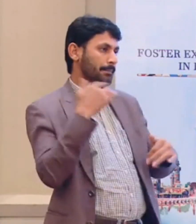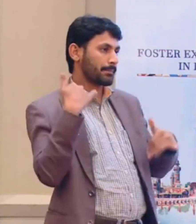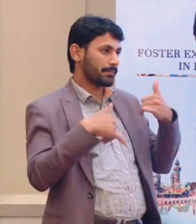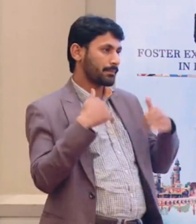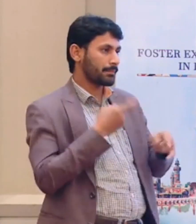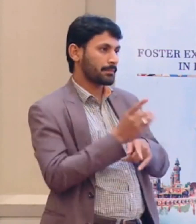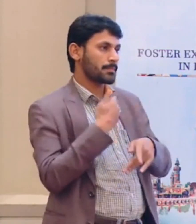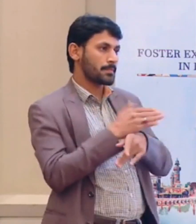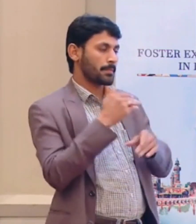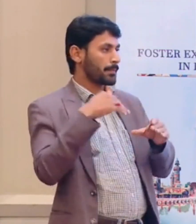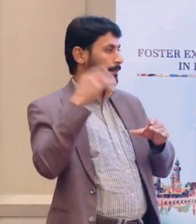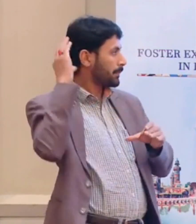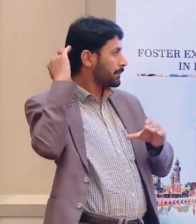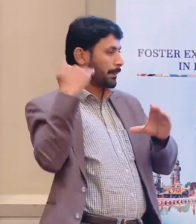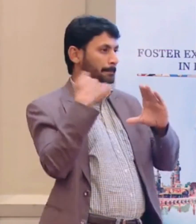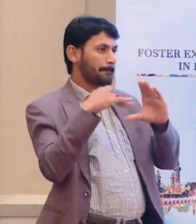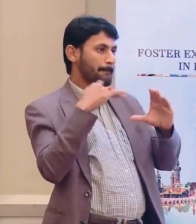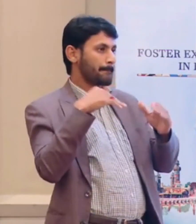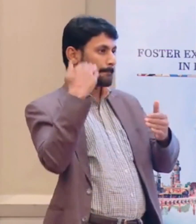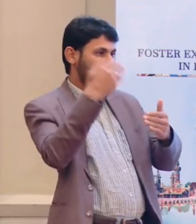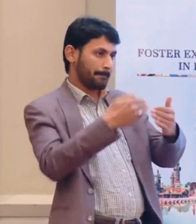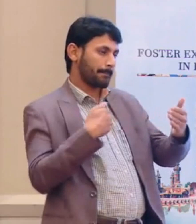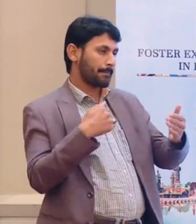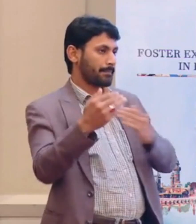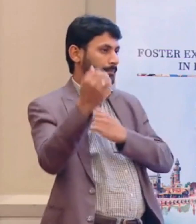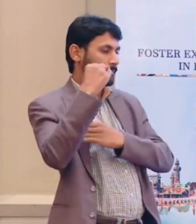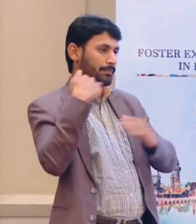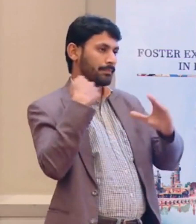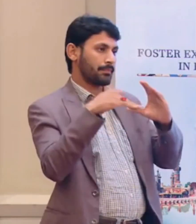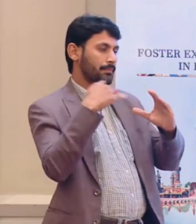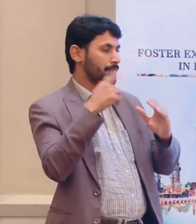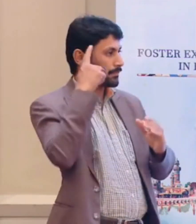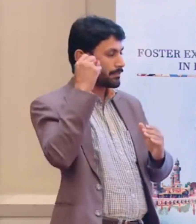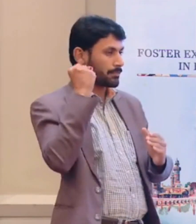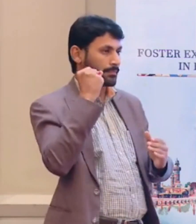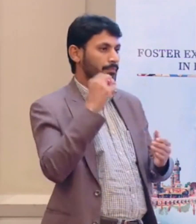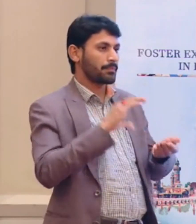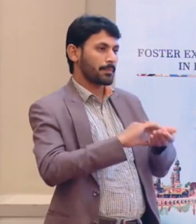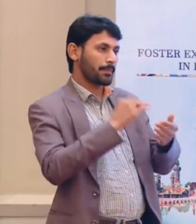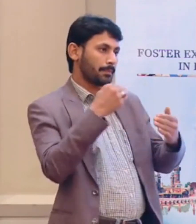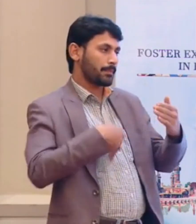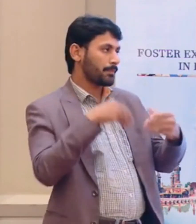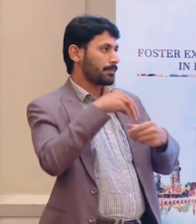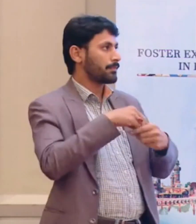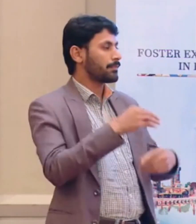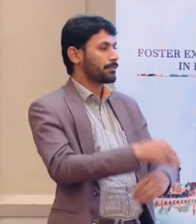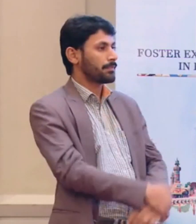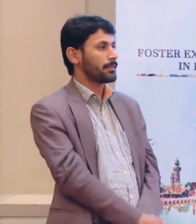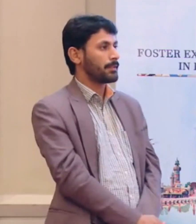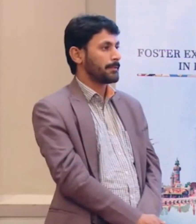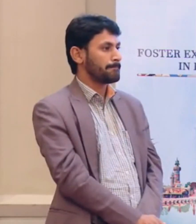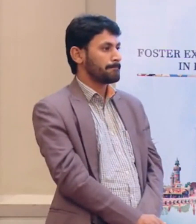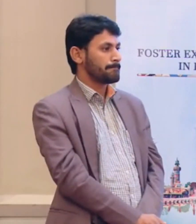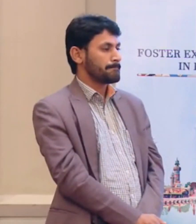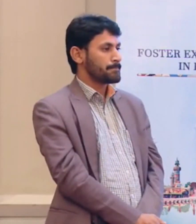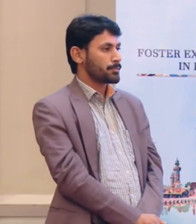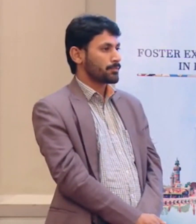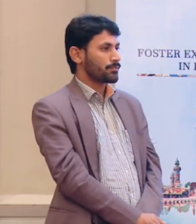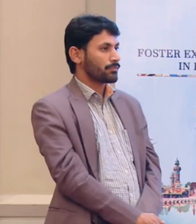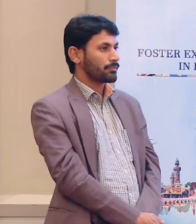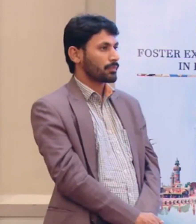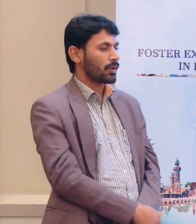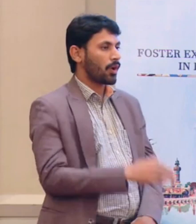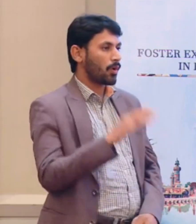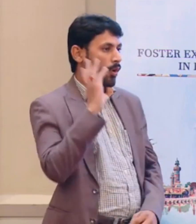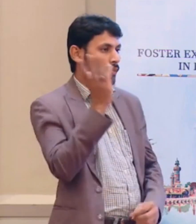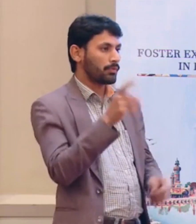muscles or to the abductors or adductor muscles. So that's where the problem is. So it is a part of a dystonia. And you must have seen